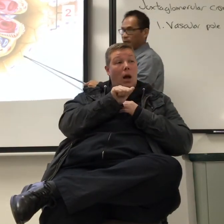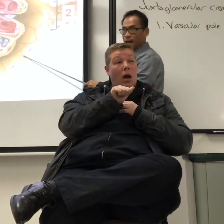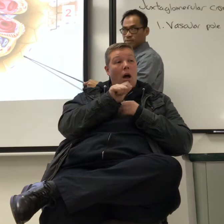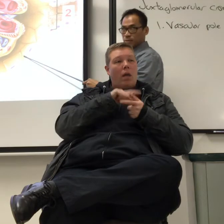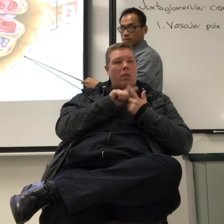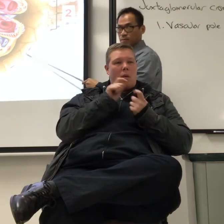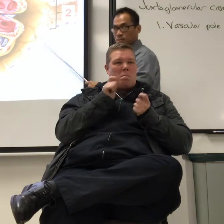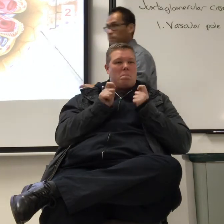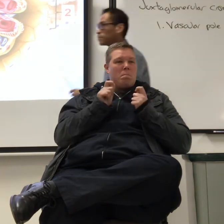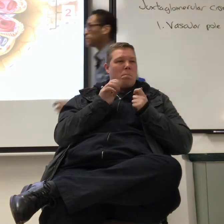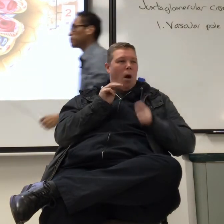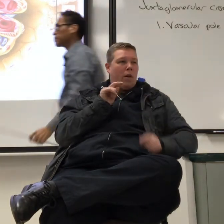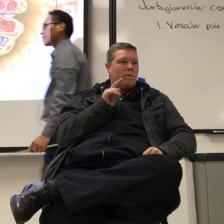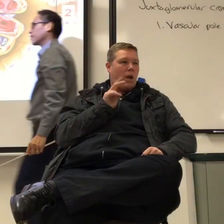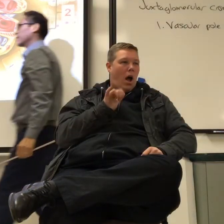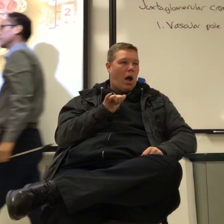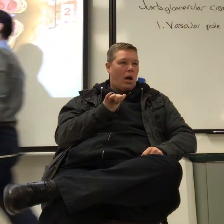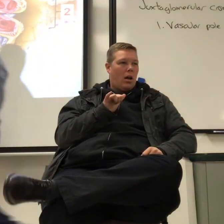need the capsule.